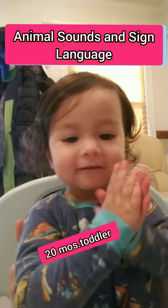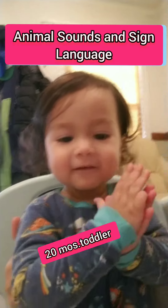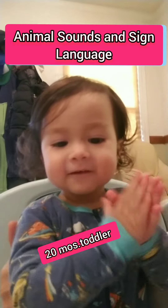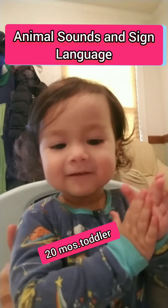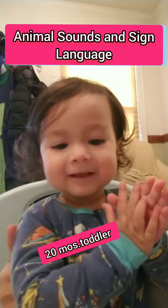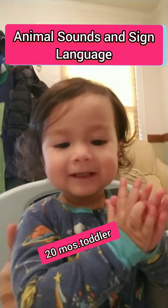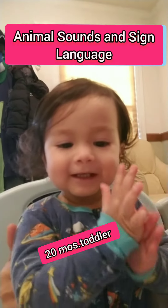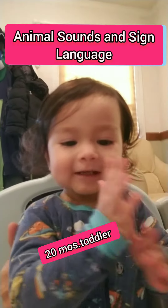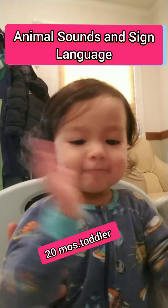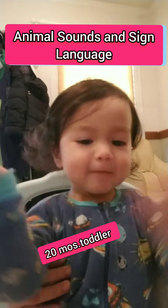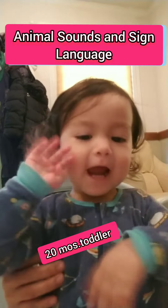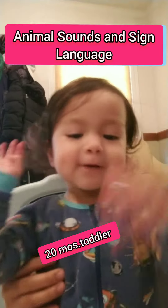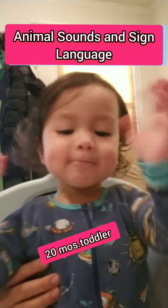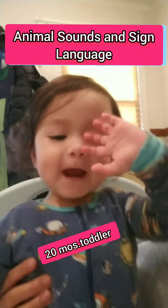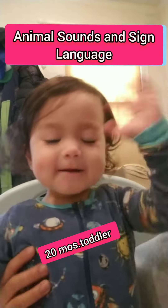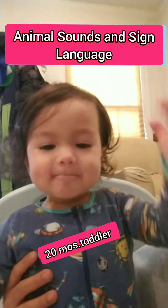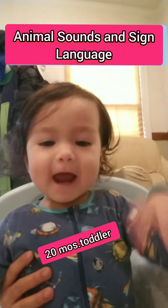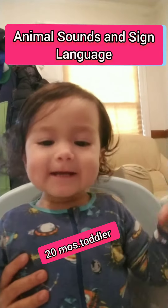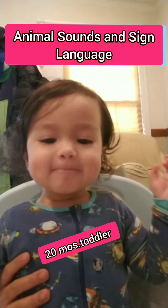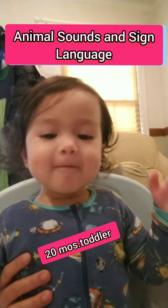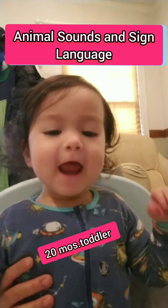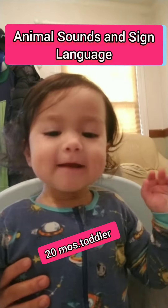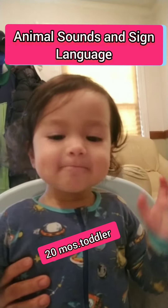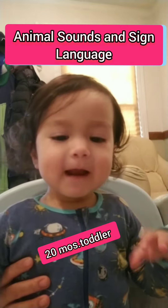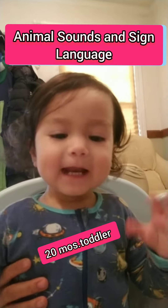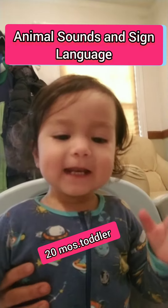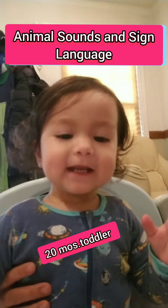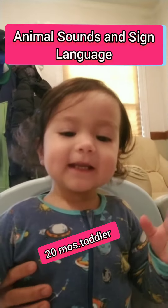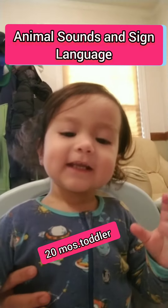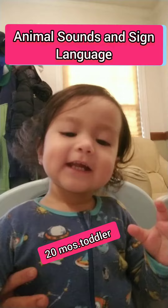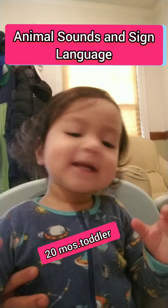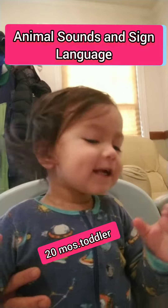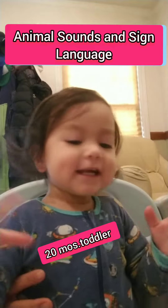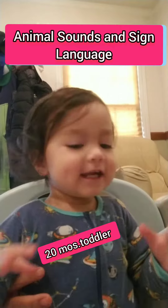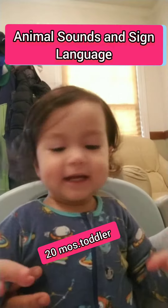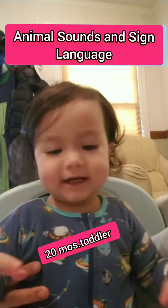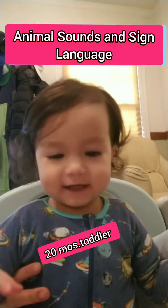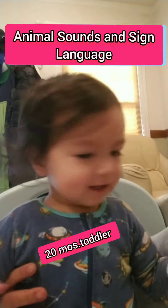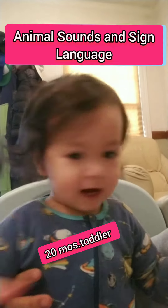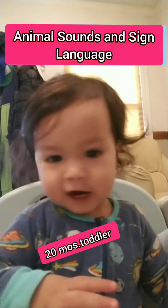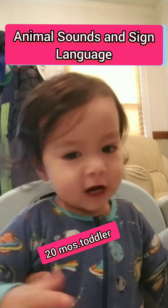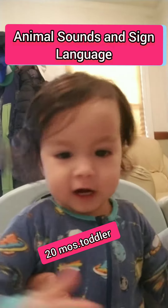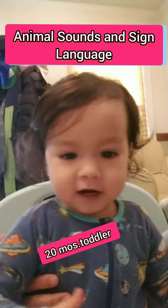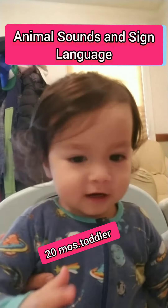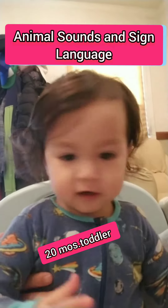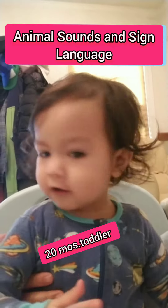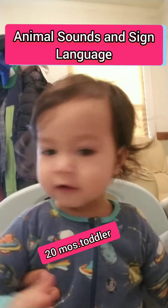how about how about the